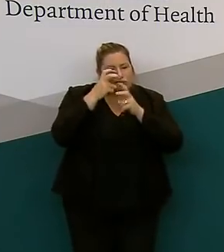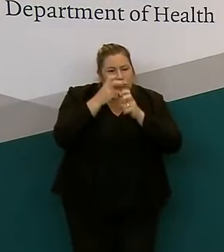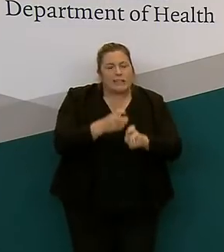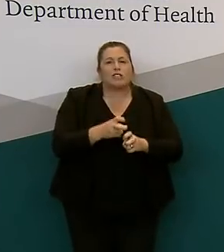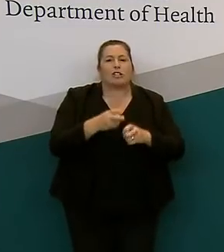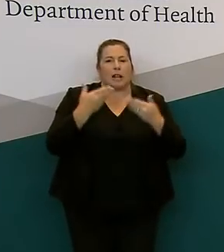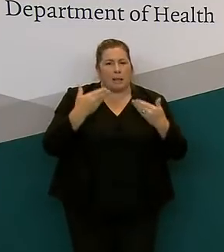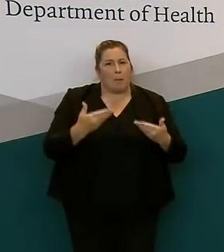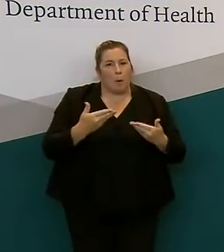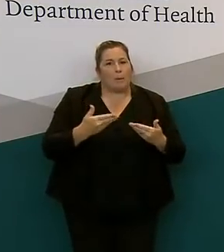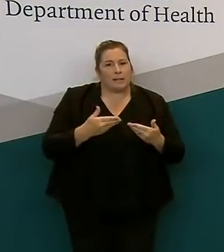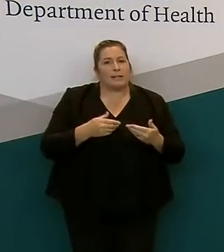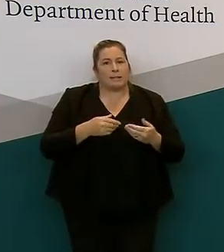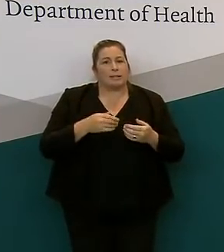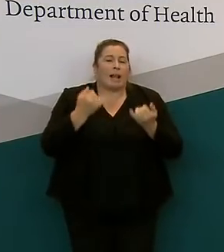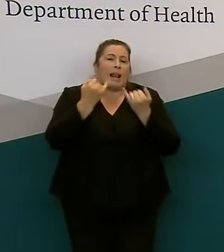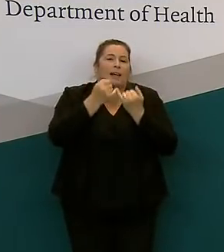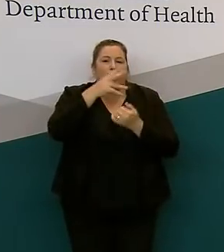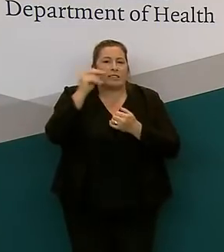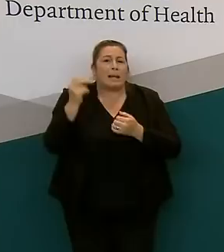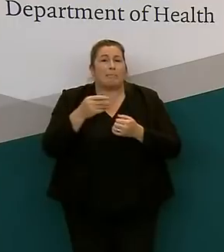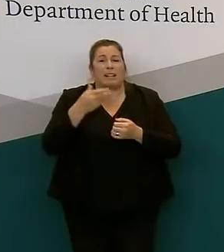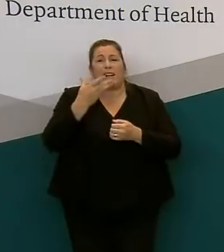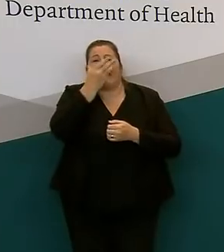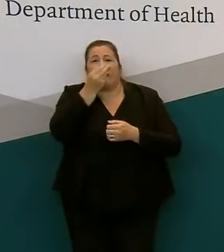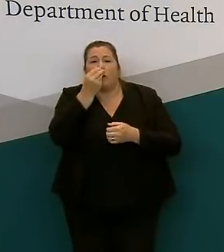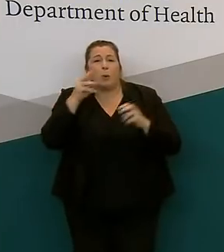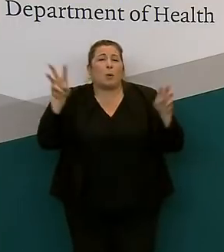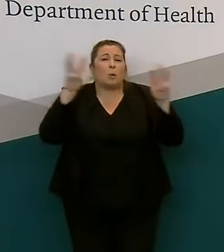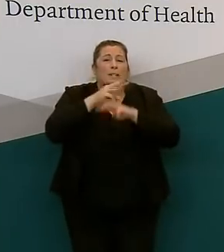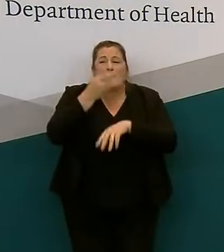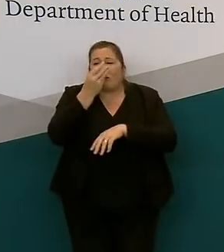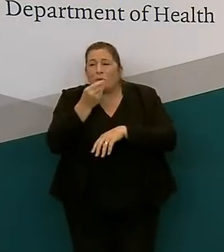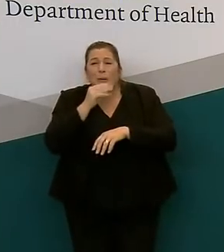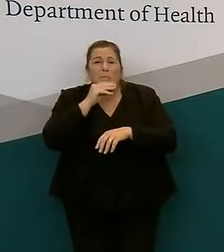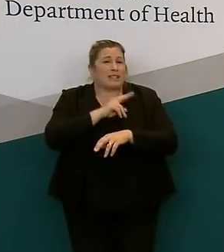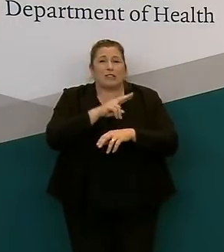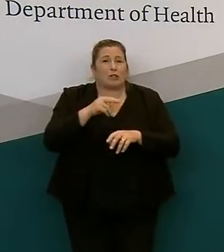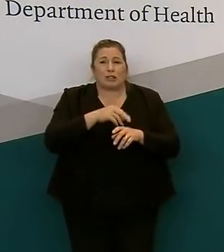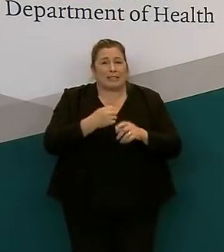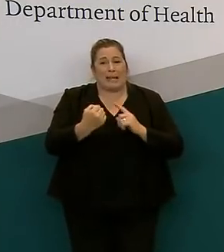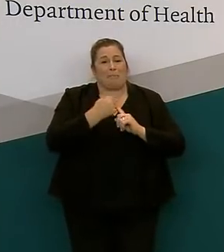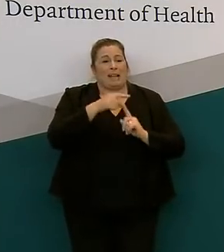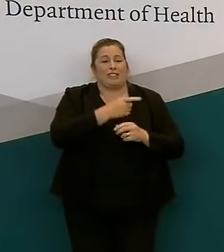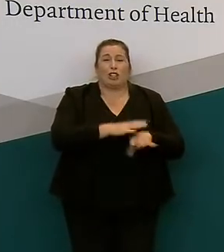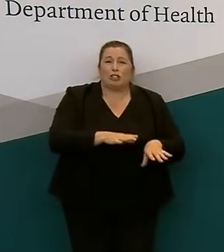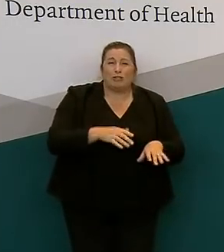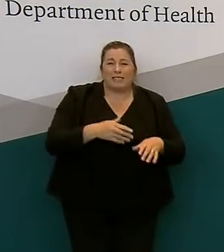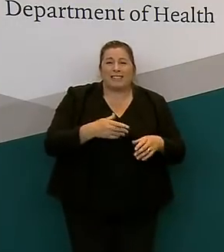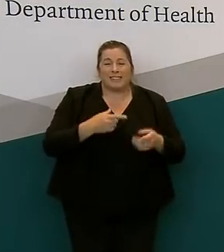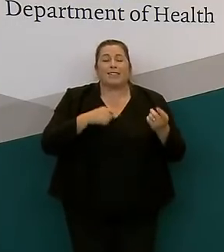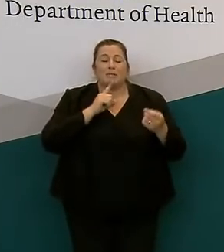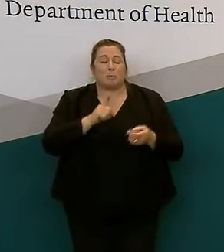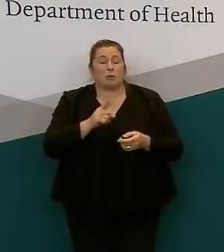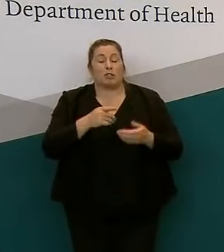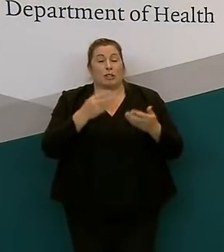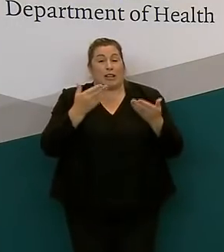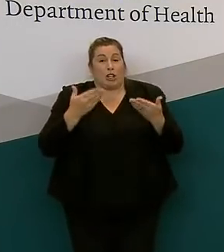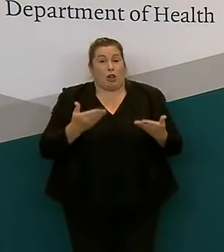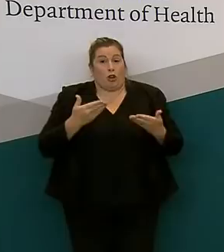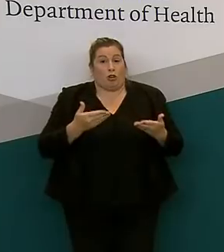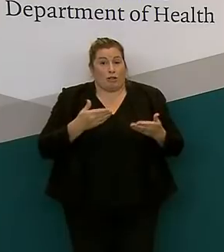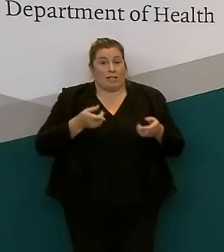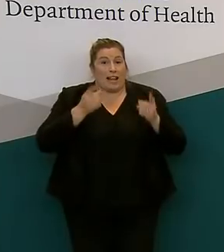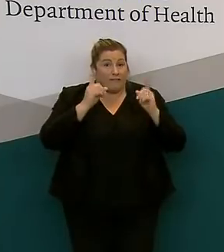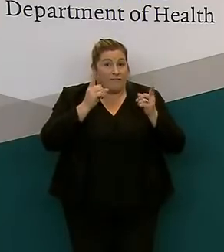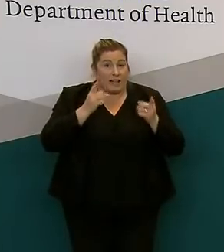relation to seasonal influenza, for example. But as I say, it'll be kept under review. The guidance reflects our current